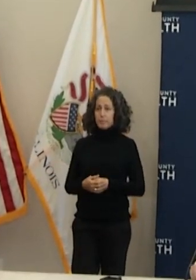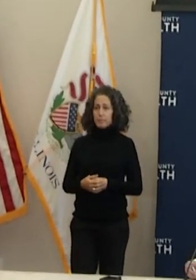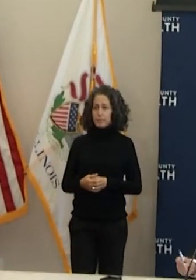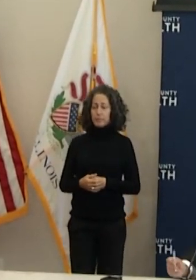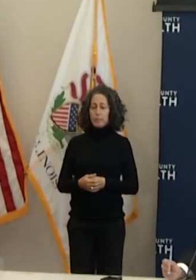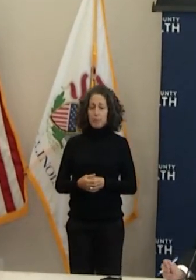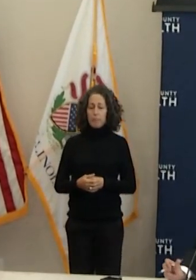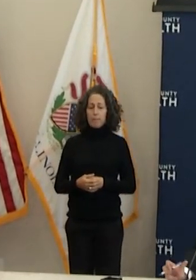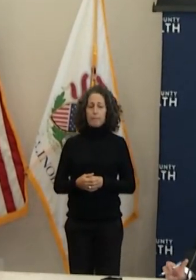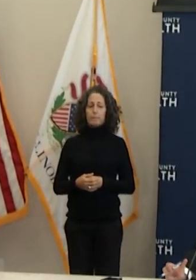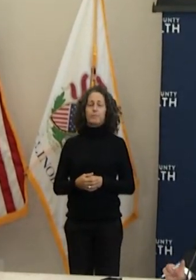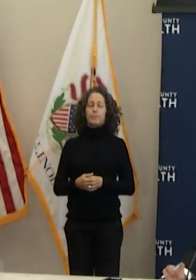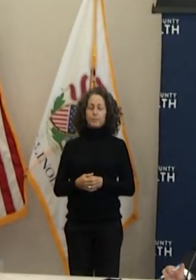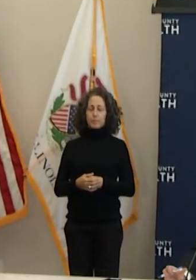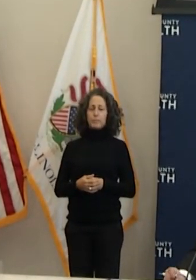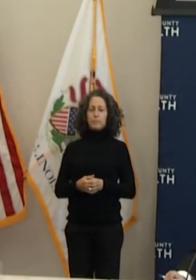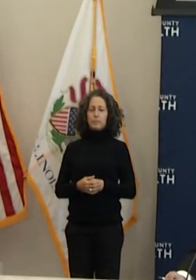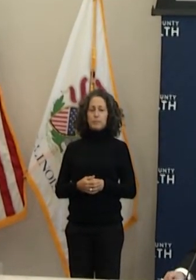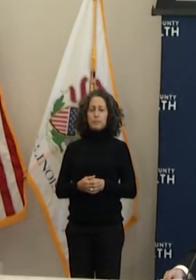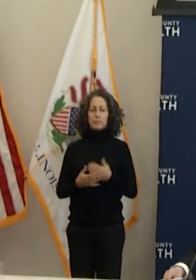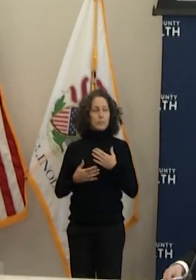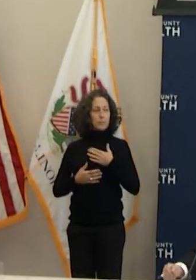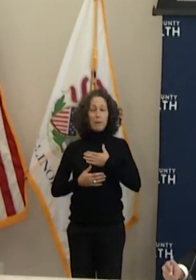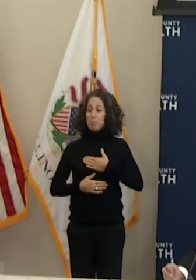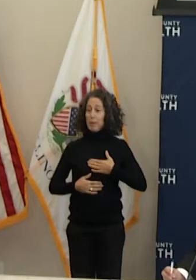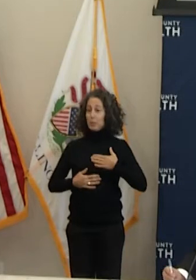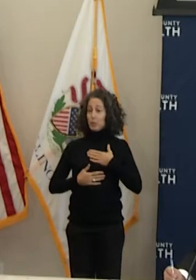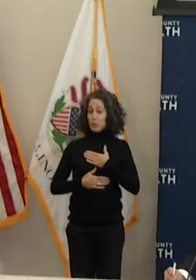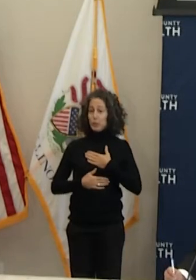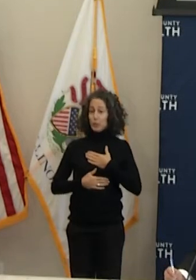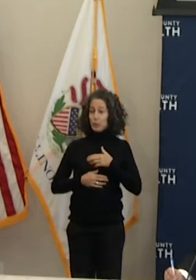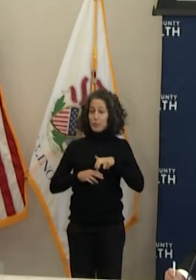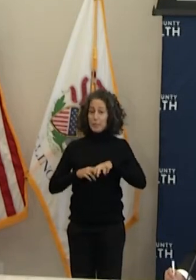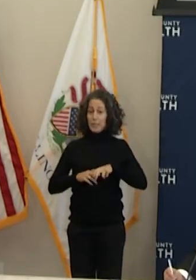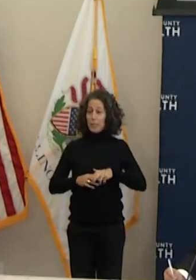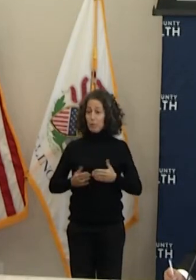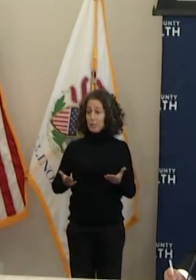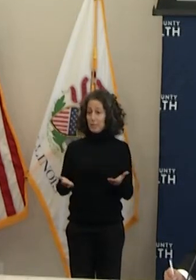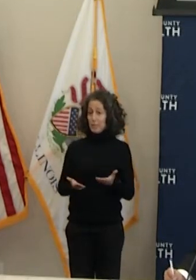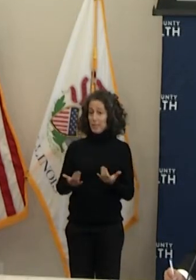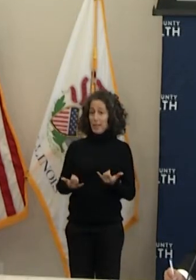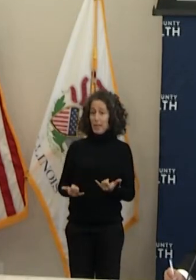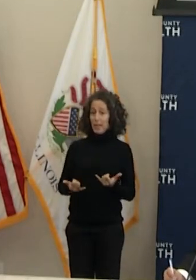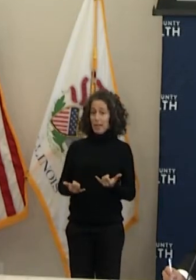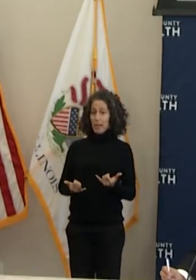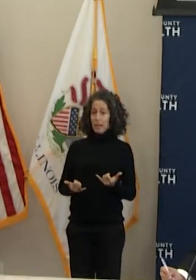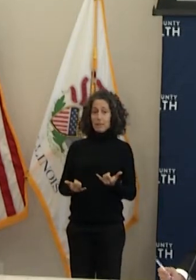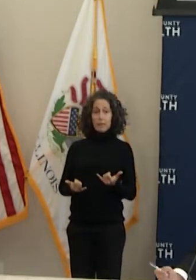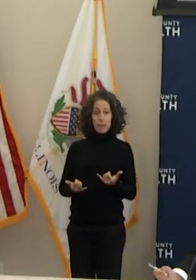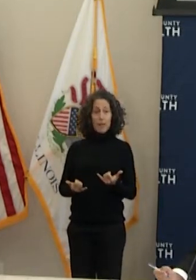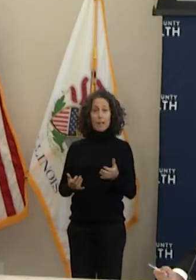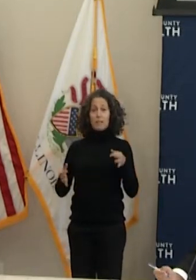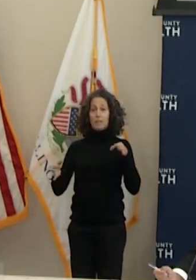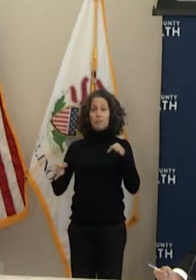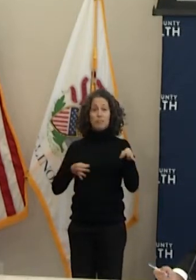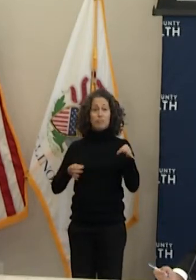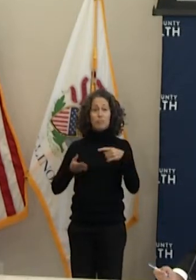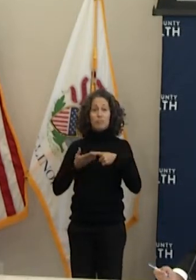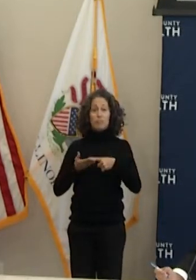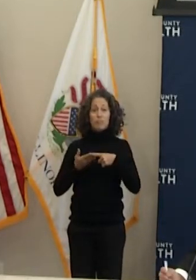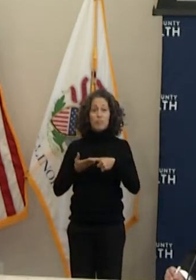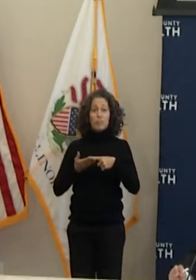It is with great pleasure that I sit here today and am speaking to you about the